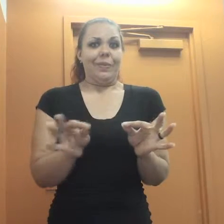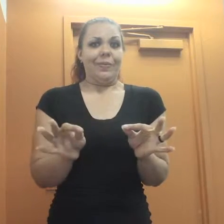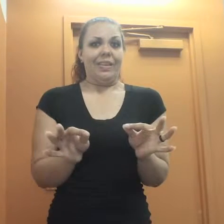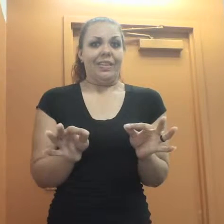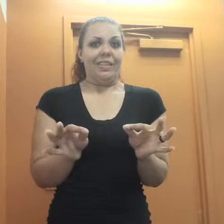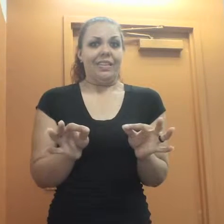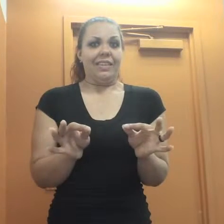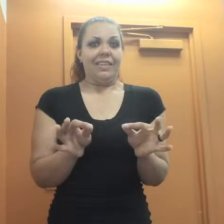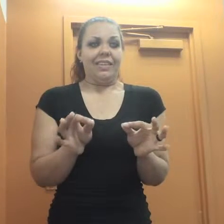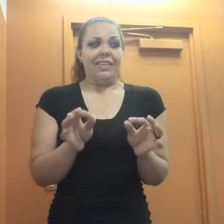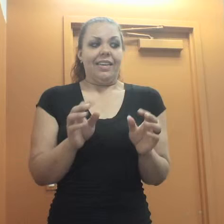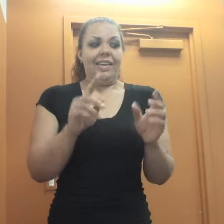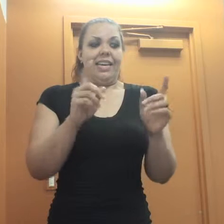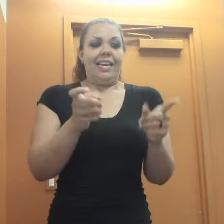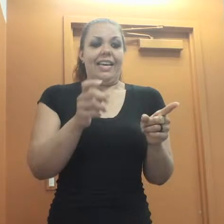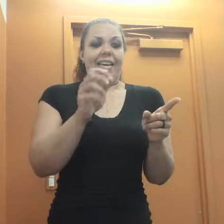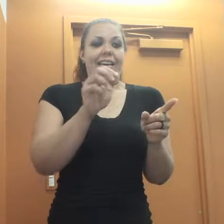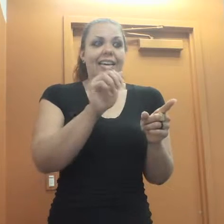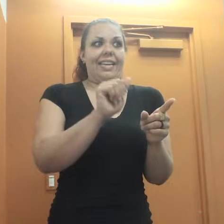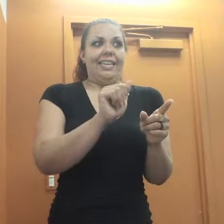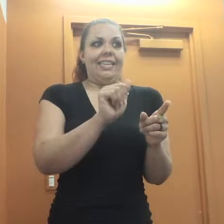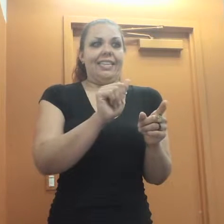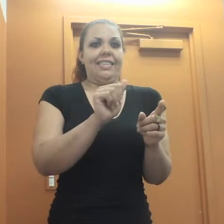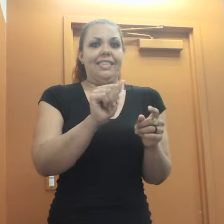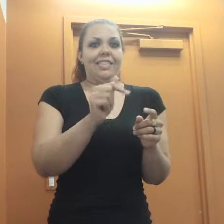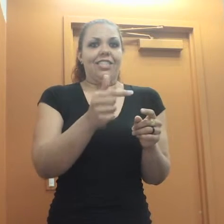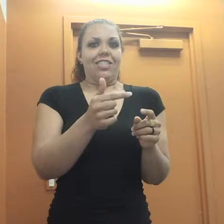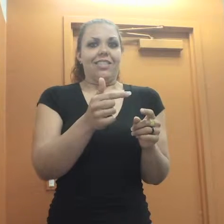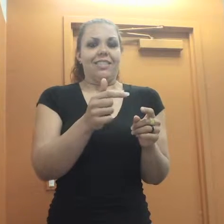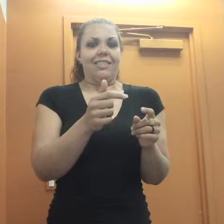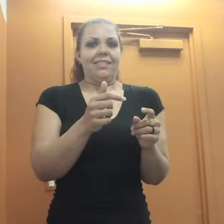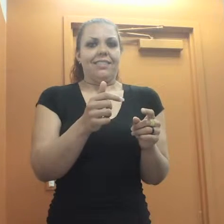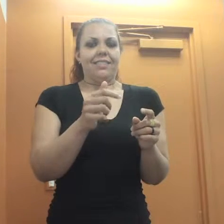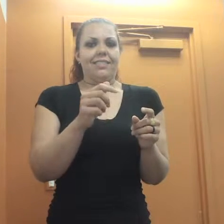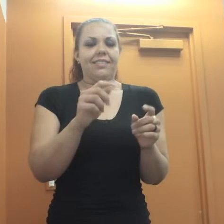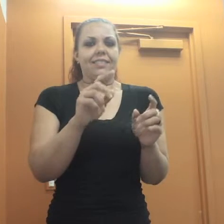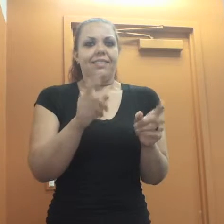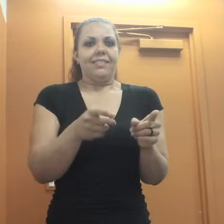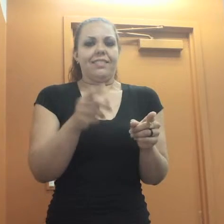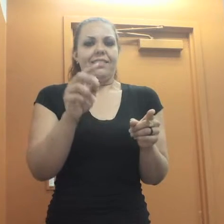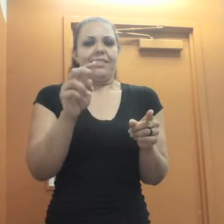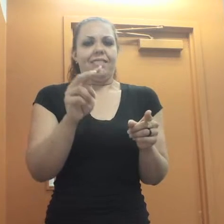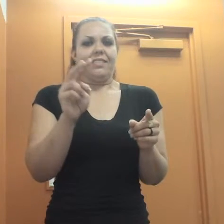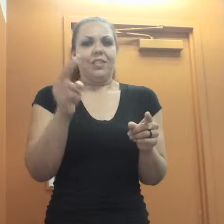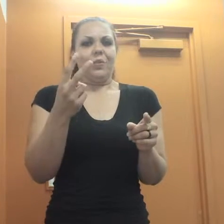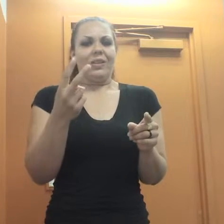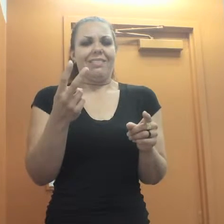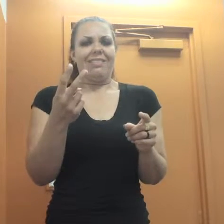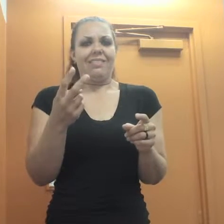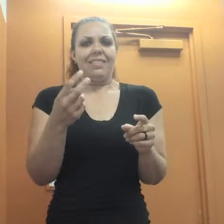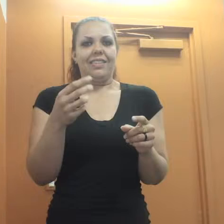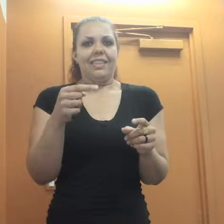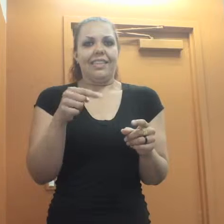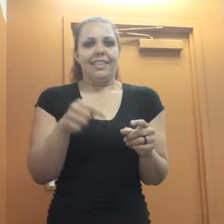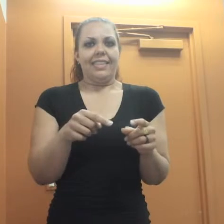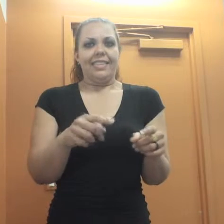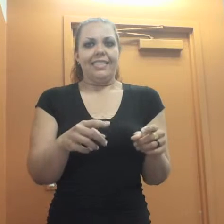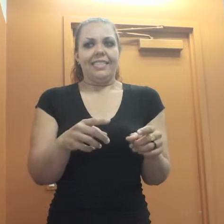for the silver ion and the chromate ion. As we mentioned several lectures ago, this indicates that these ions were in solution